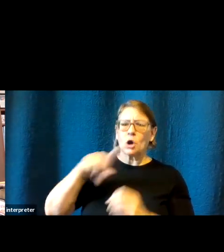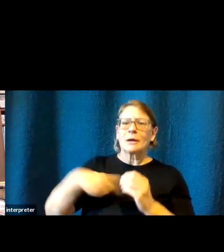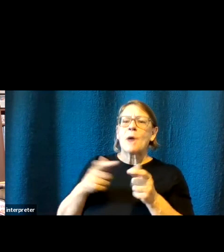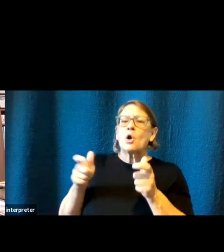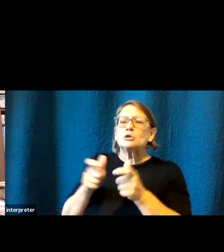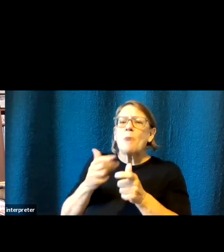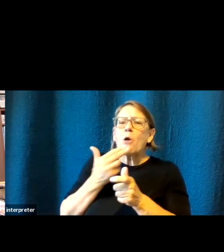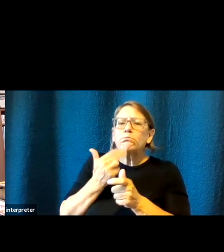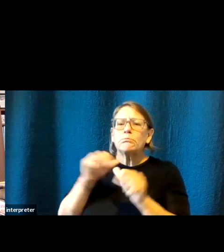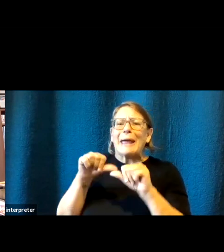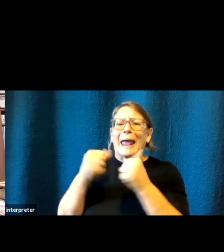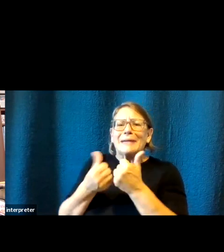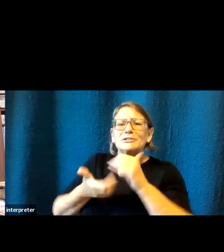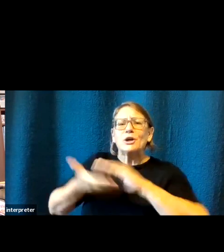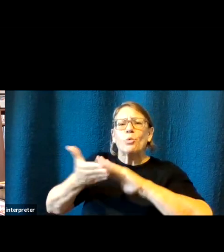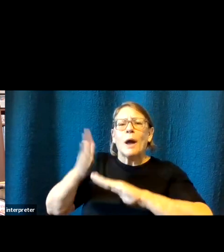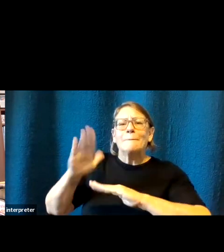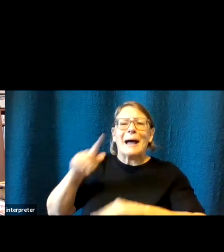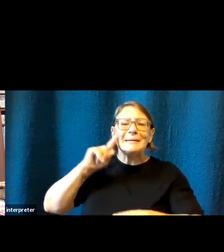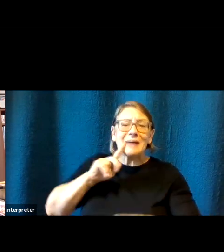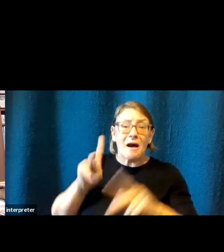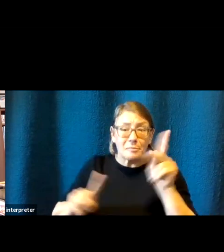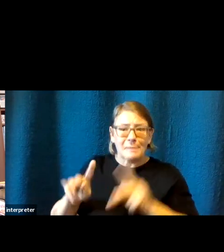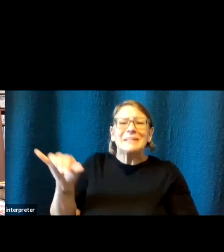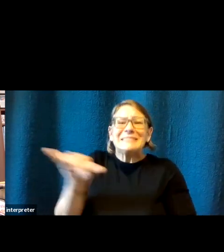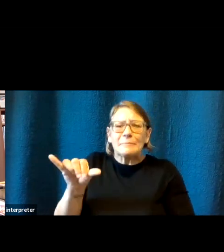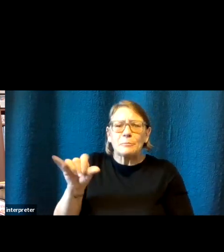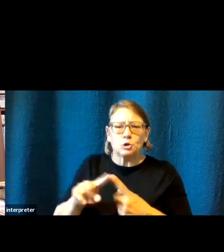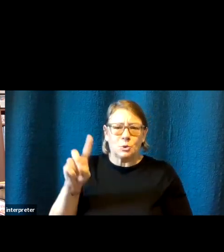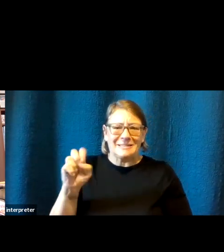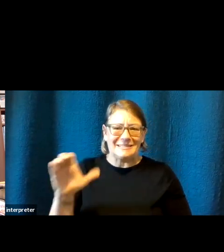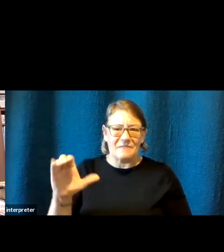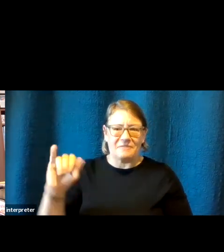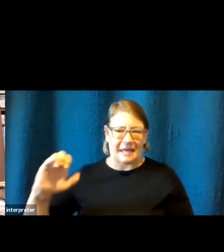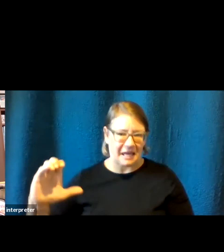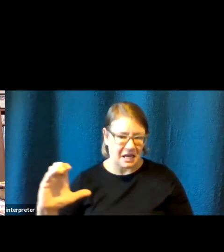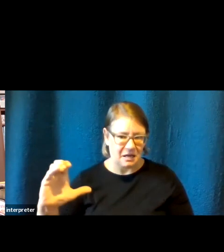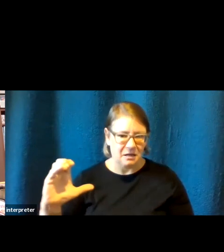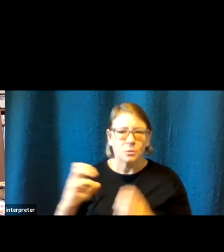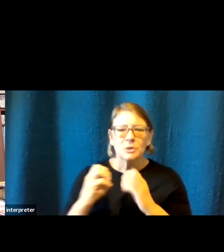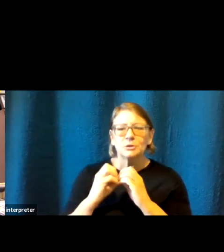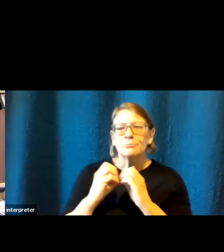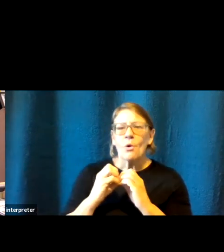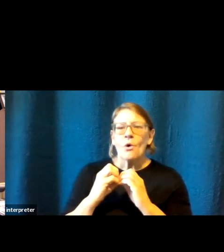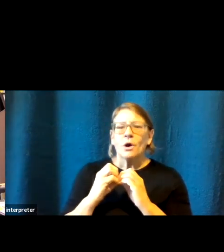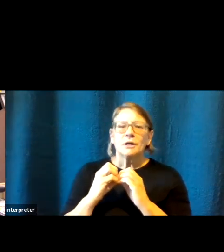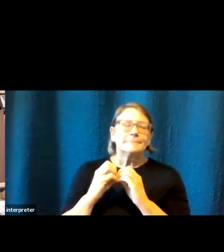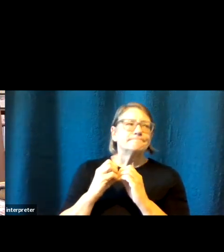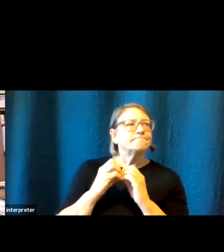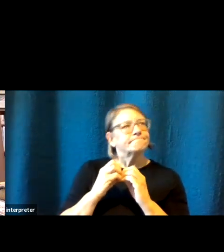agency run by deaf individuals, similar to Deaf Inc., which is more of